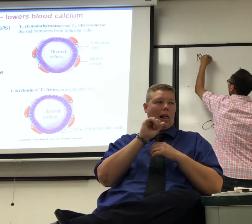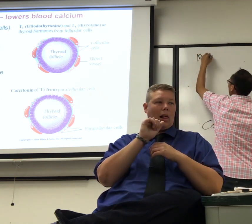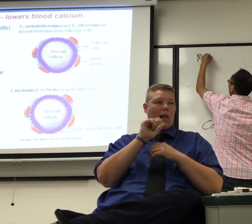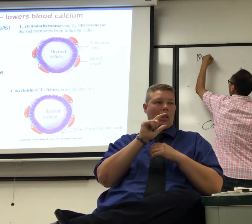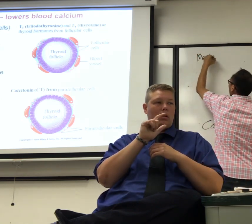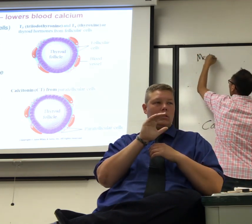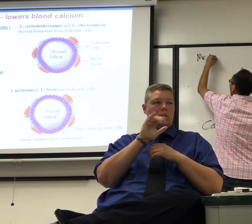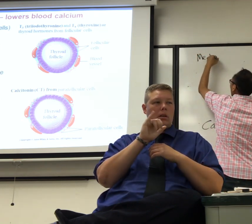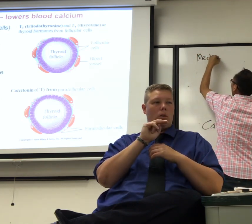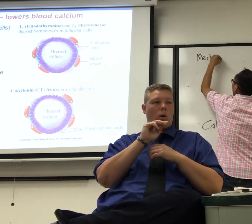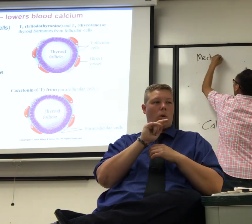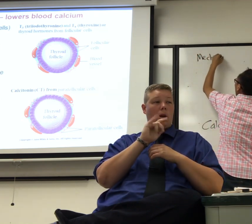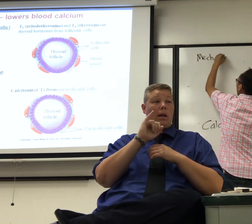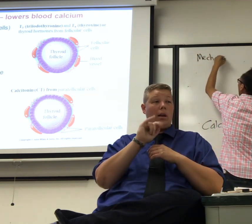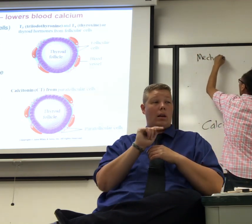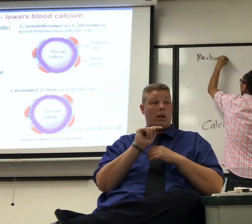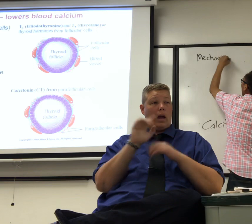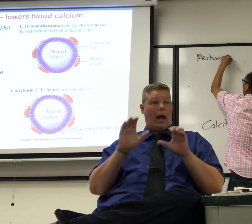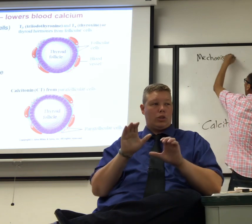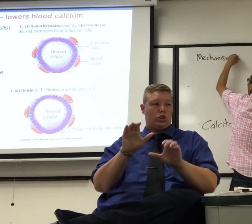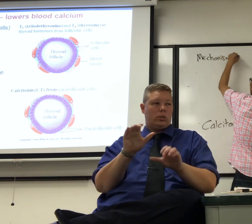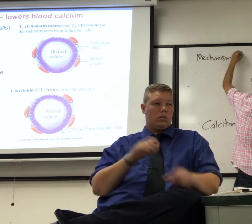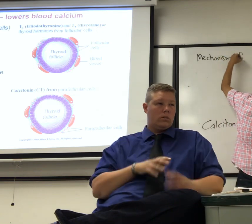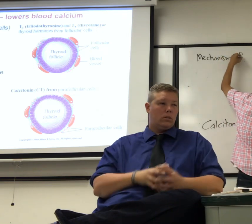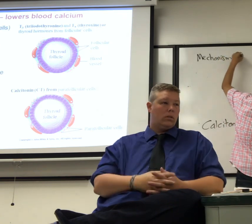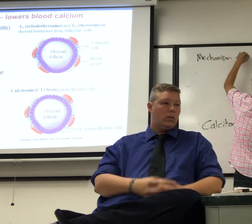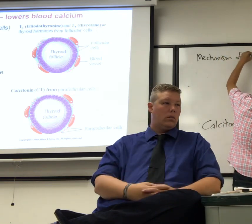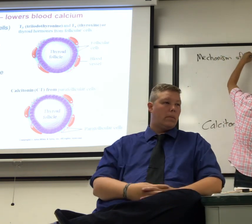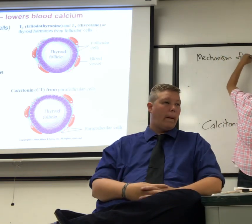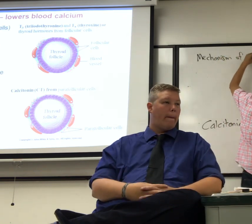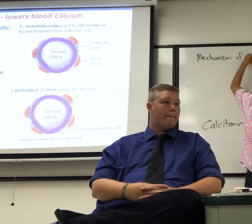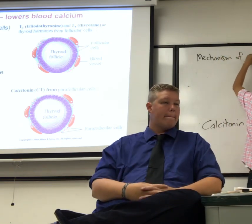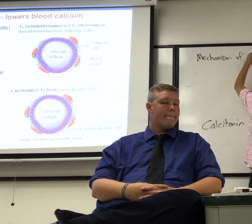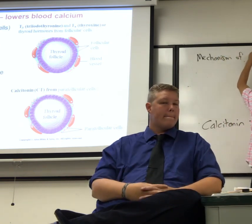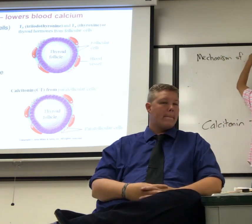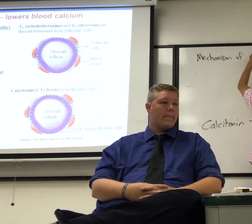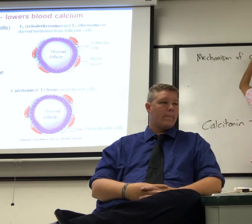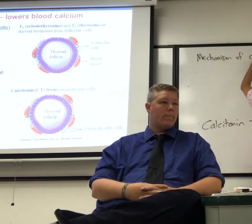So we'll call this the mechanism of calcitonin's action.